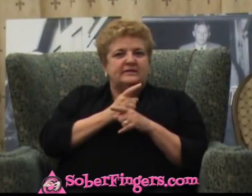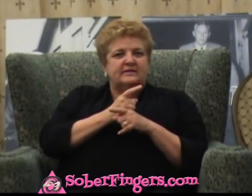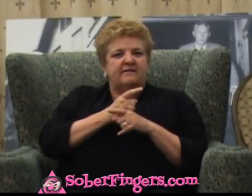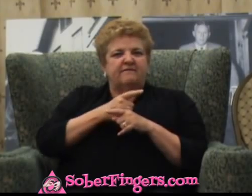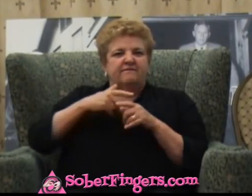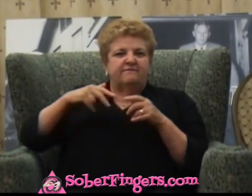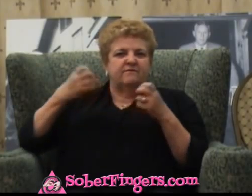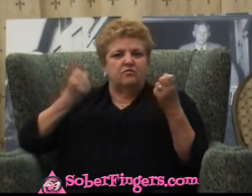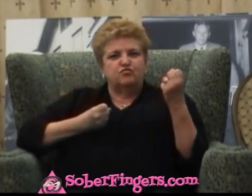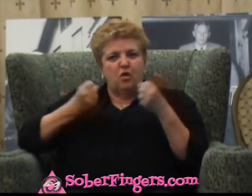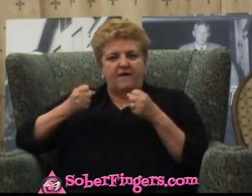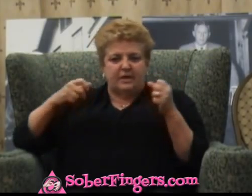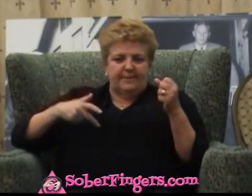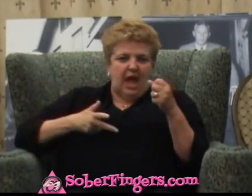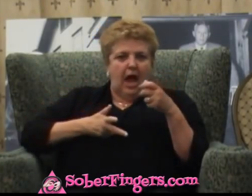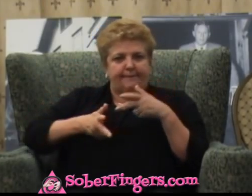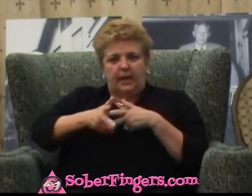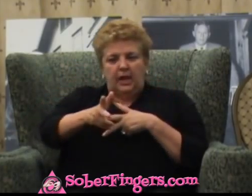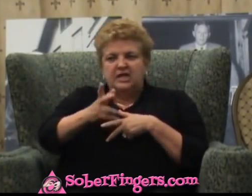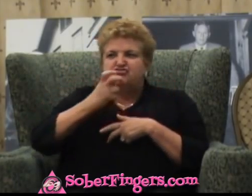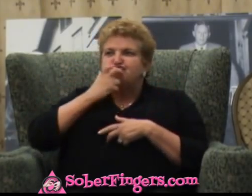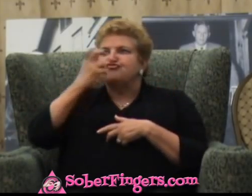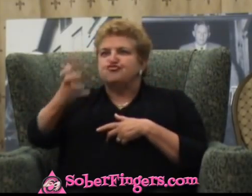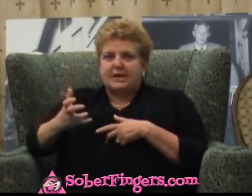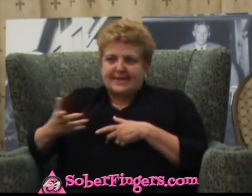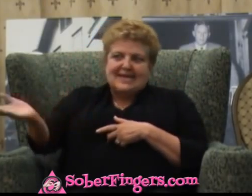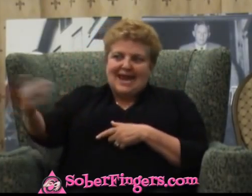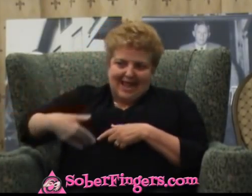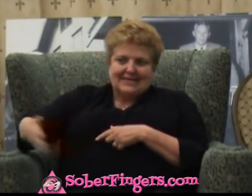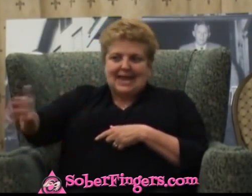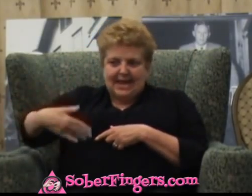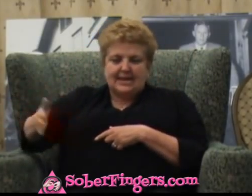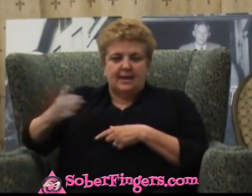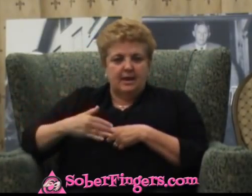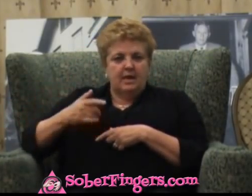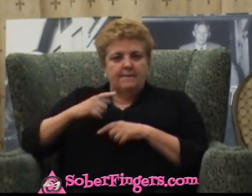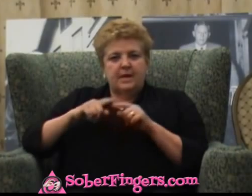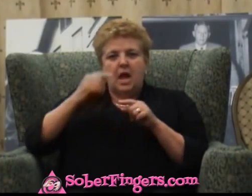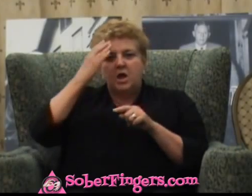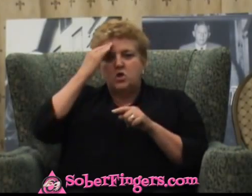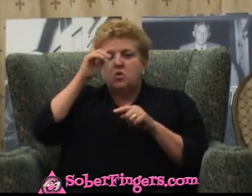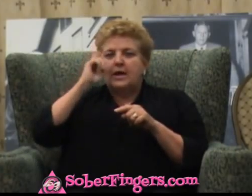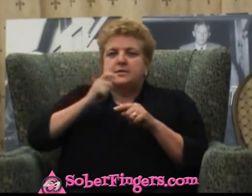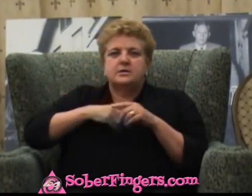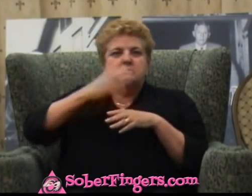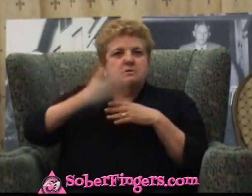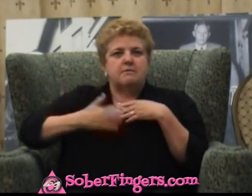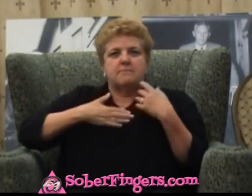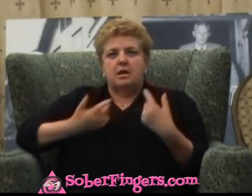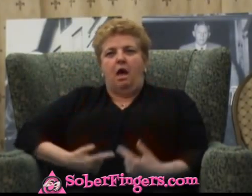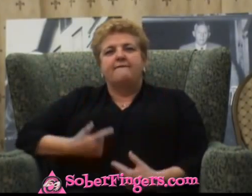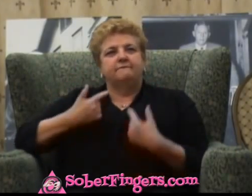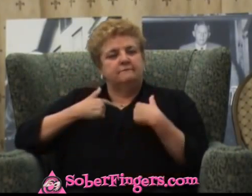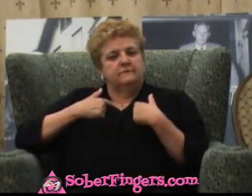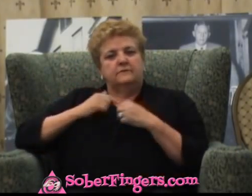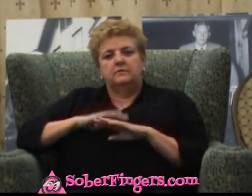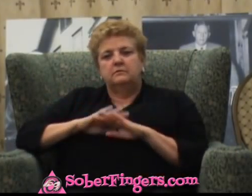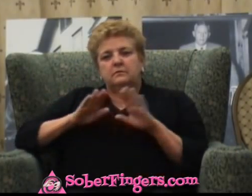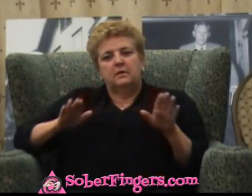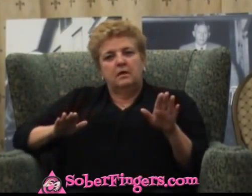I walked home, and I knew that I had to end this because it was over. I knew whatever was going to happen in my life is far